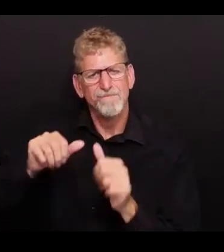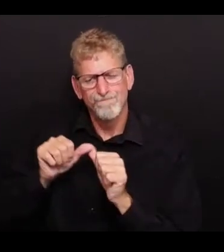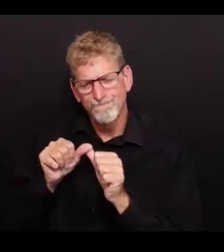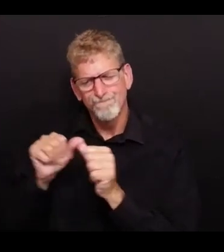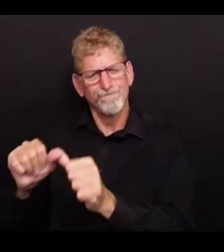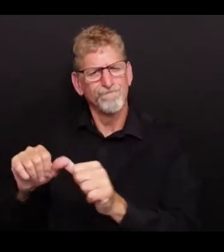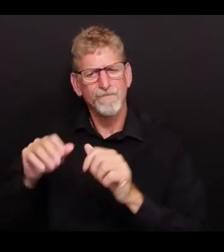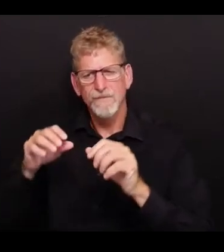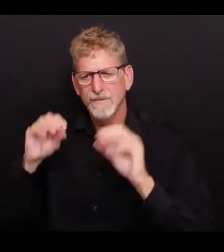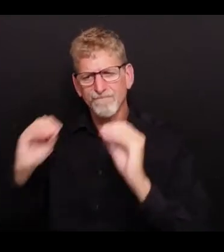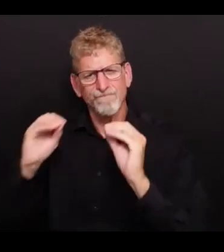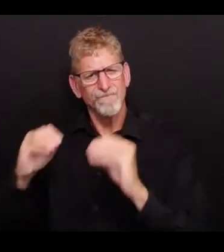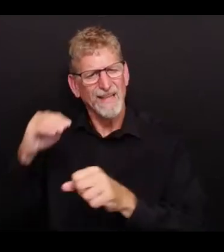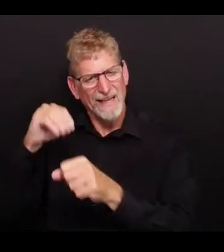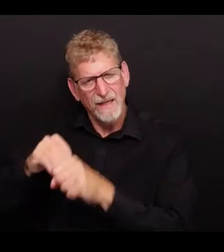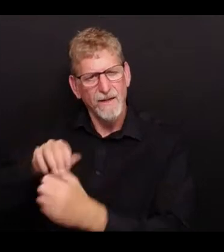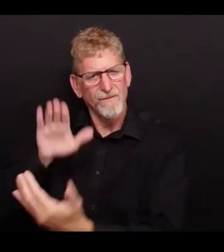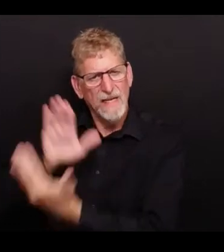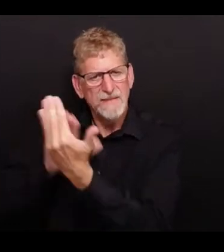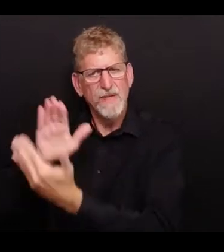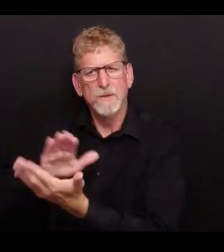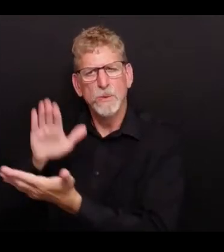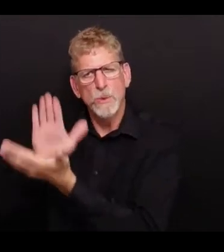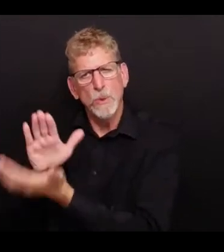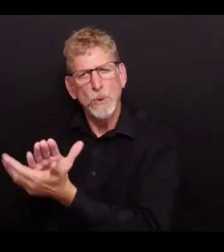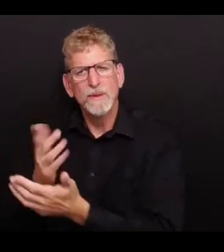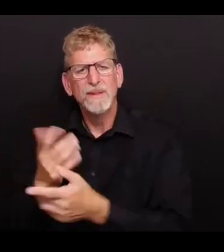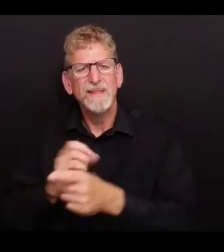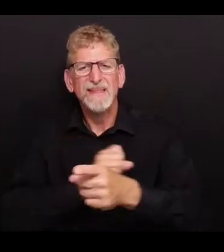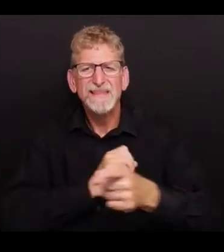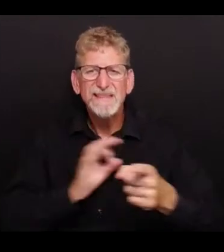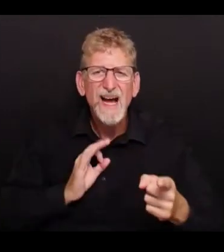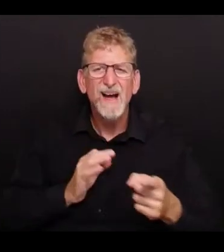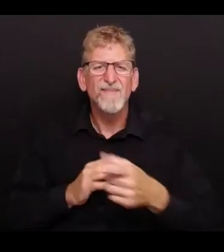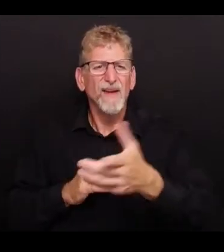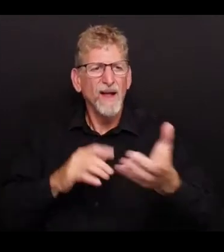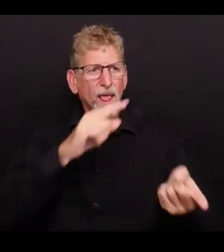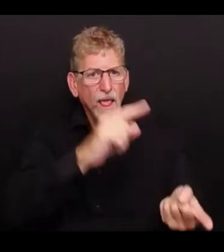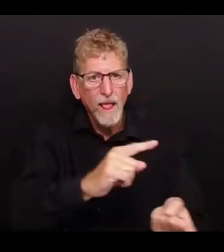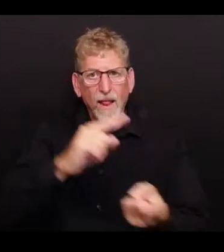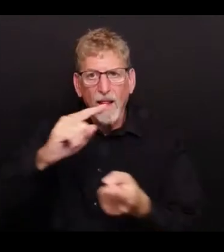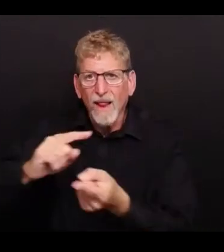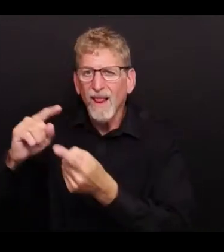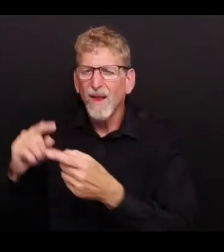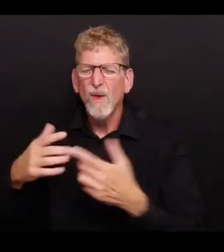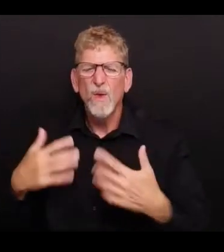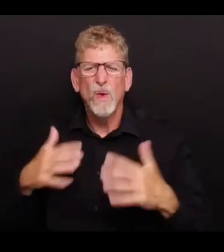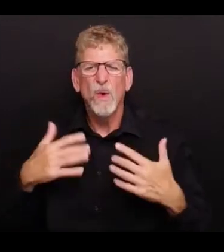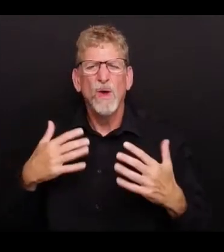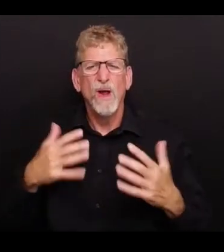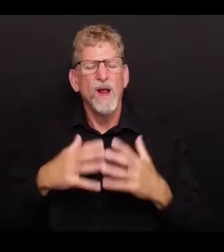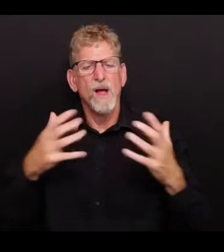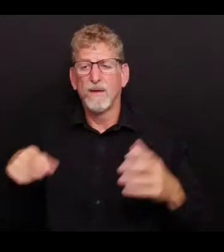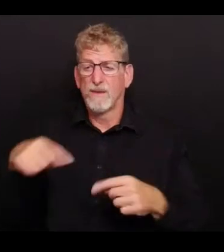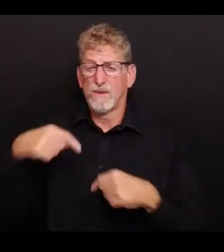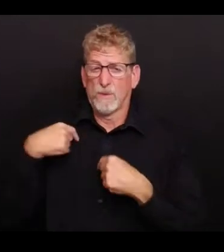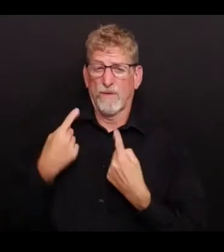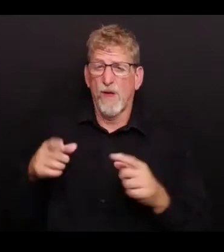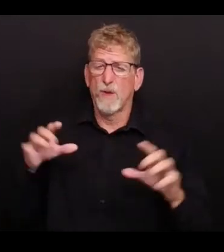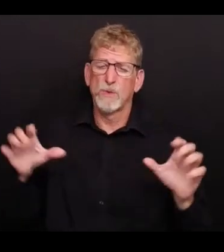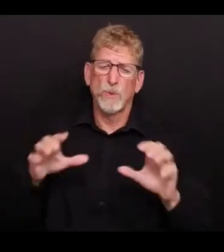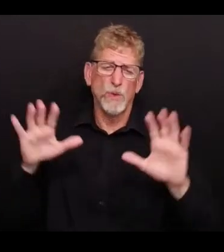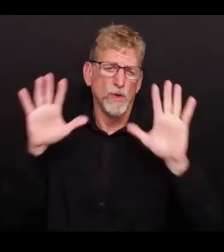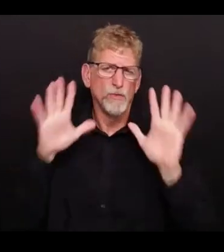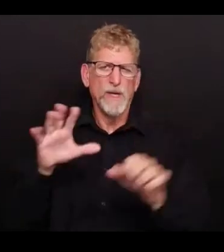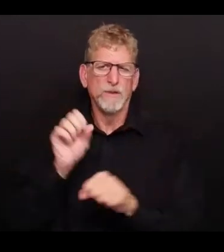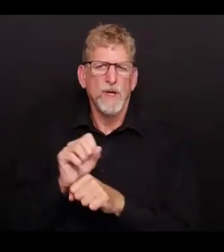working so hard to mitigate and reduce risk as much as possible and have done an amazing job of adapting and adjusting our response as